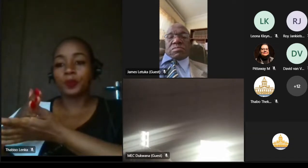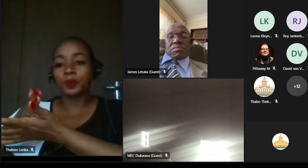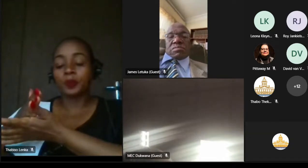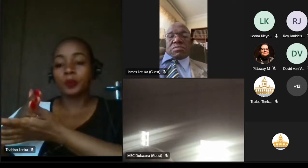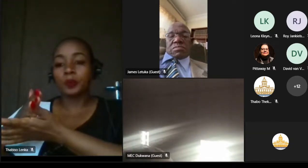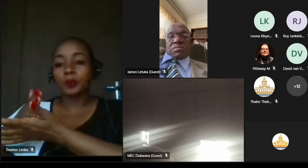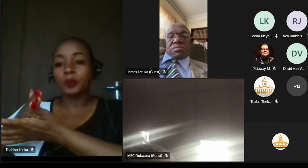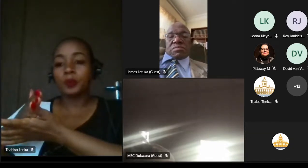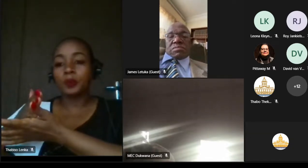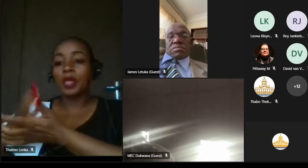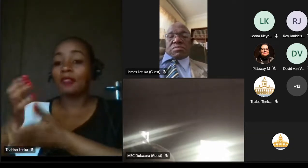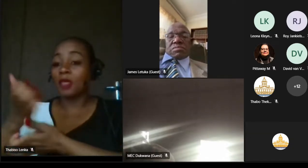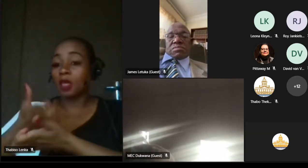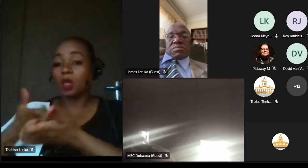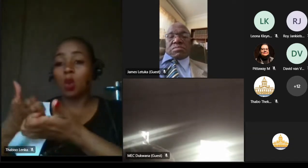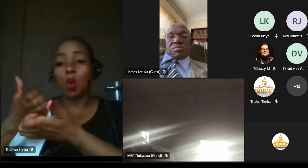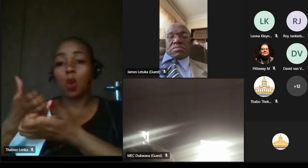resuscitating the economy.